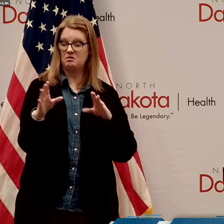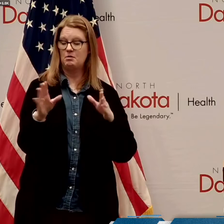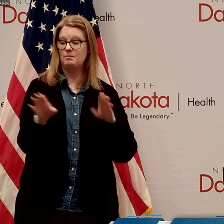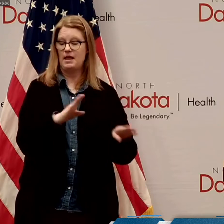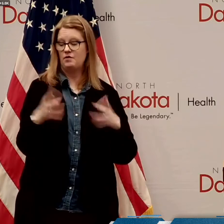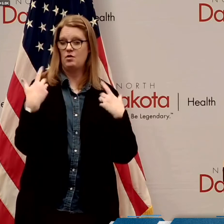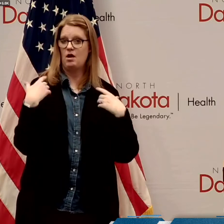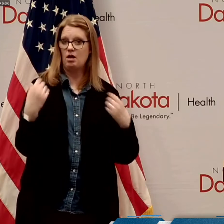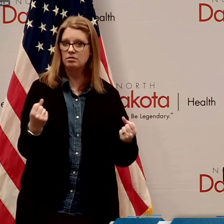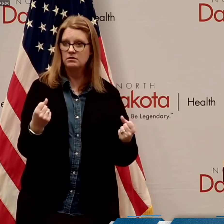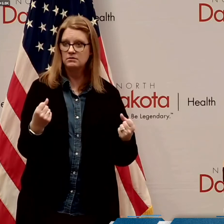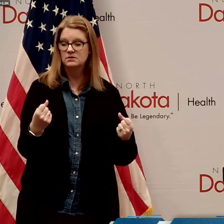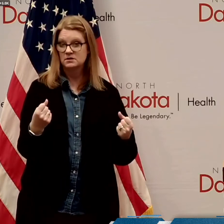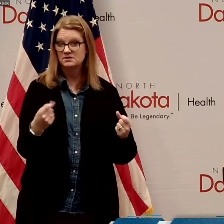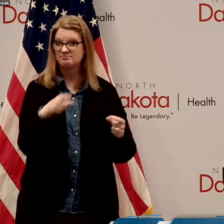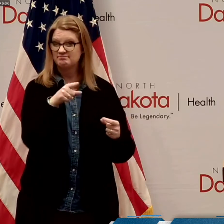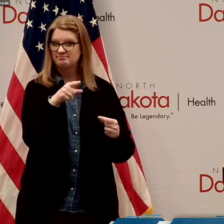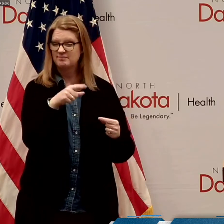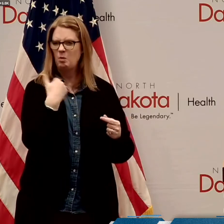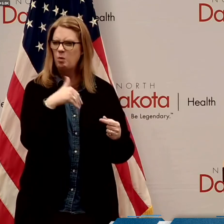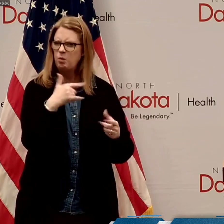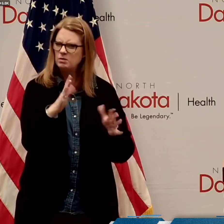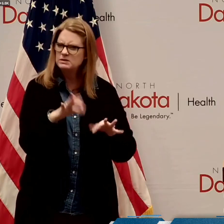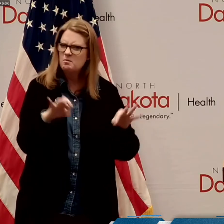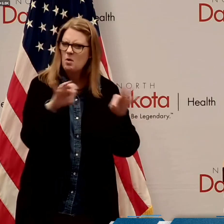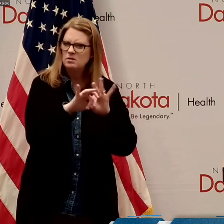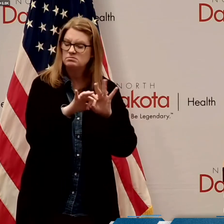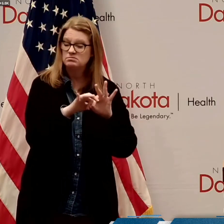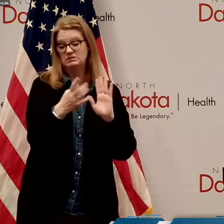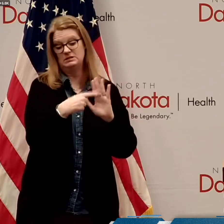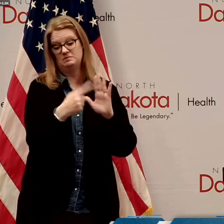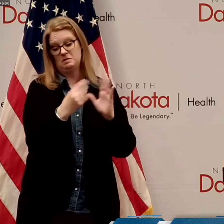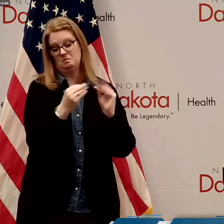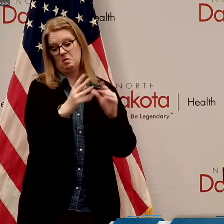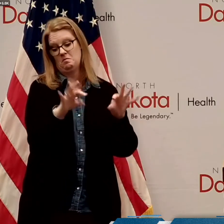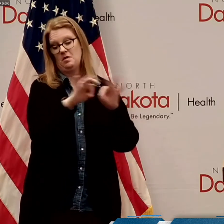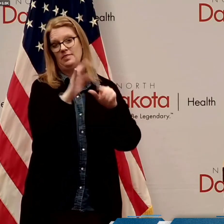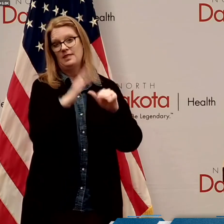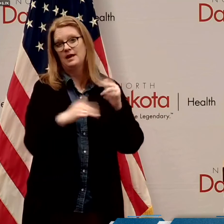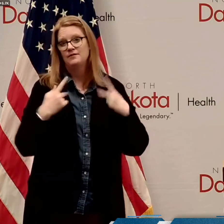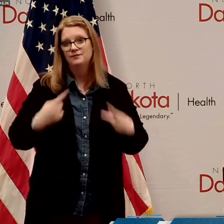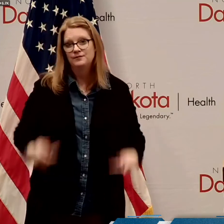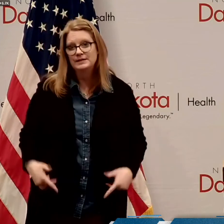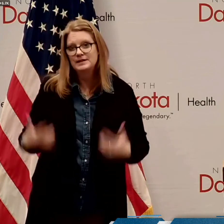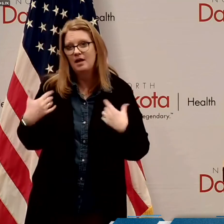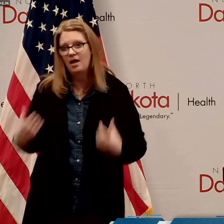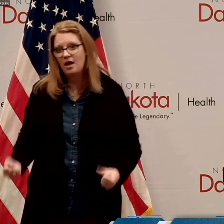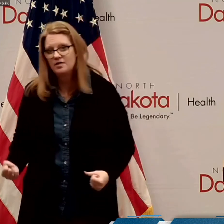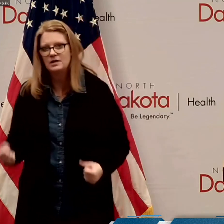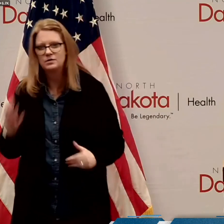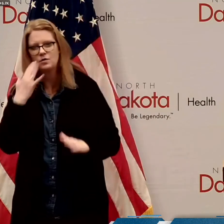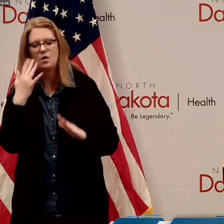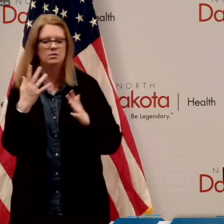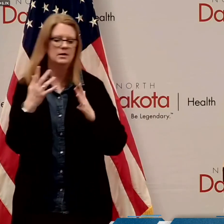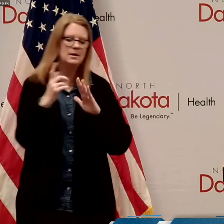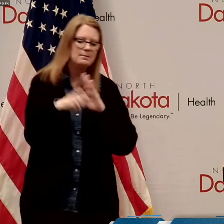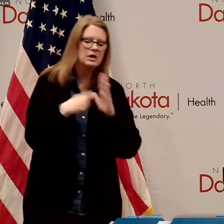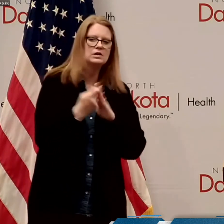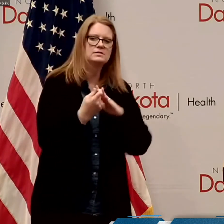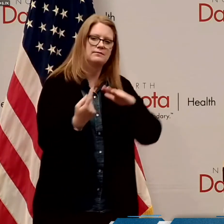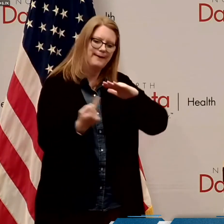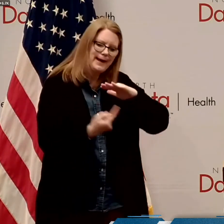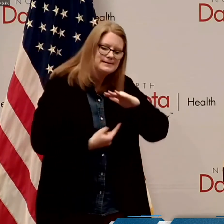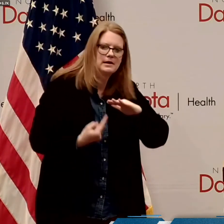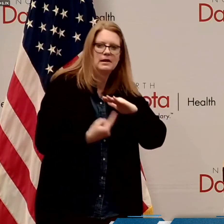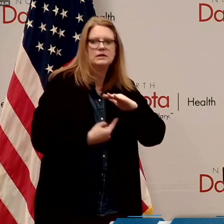important and sometimes even more important than our physical health. These go hand in hand, and during periods of isolation, financial